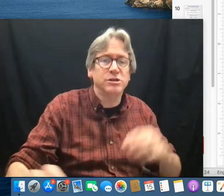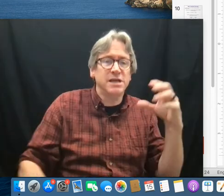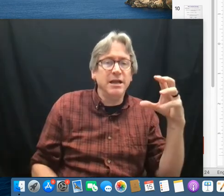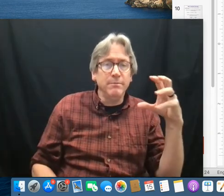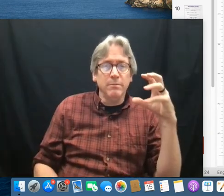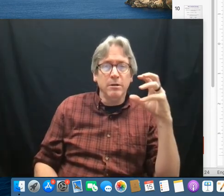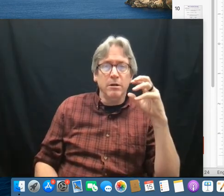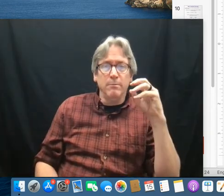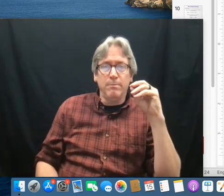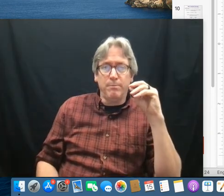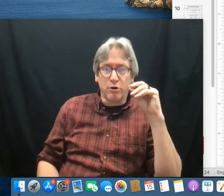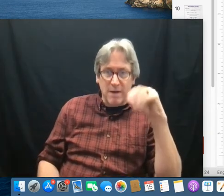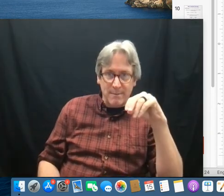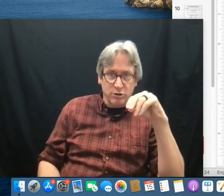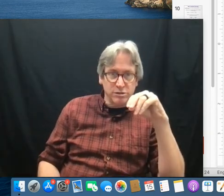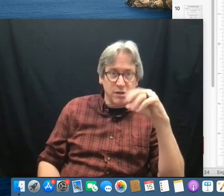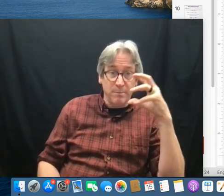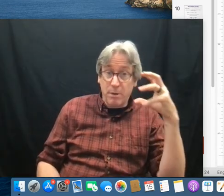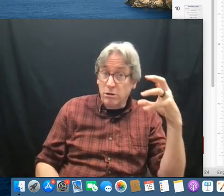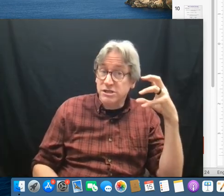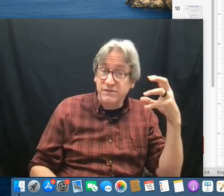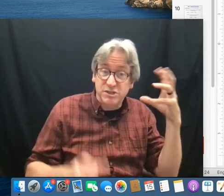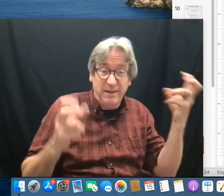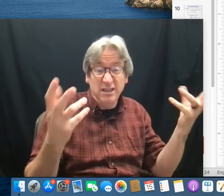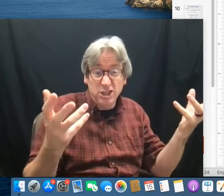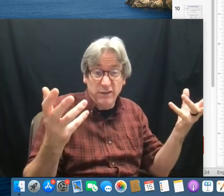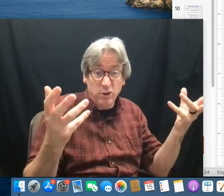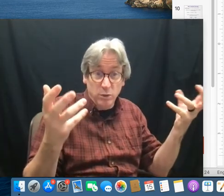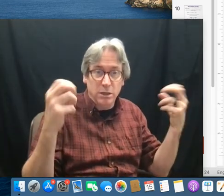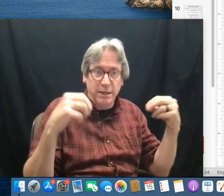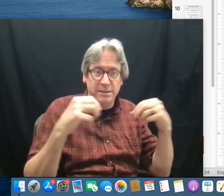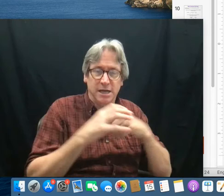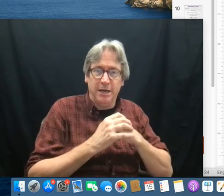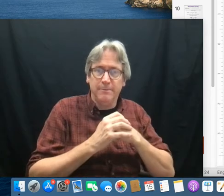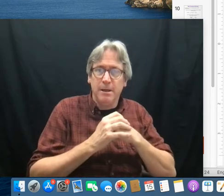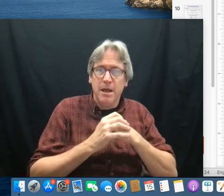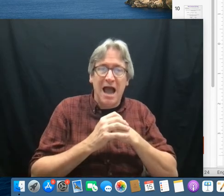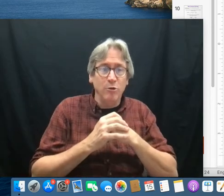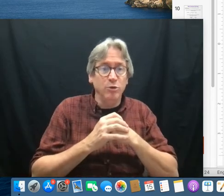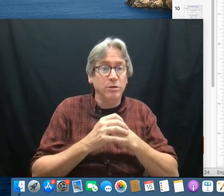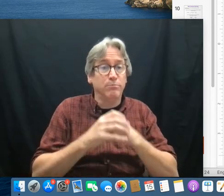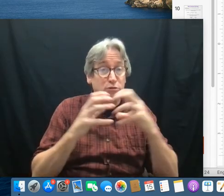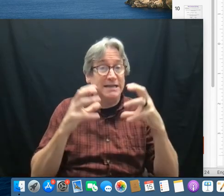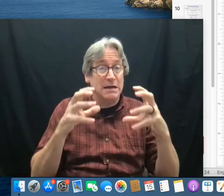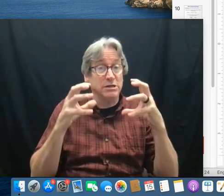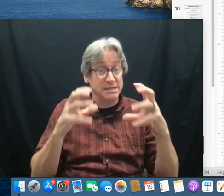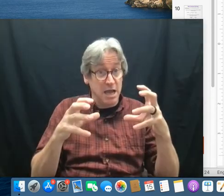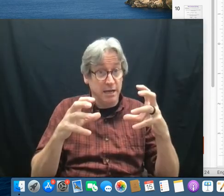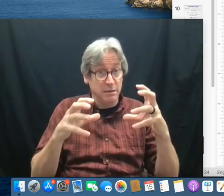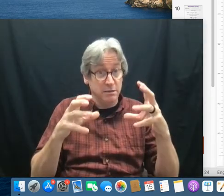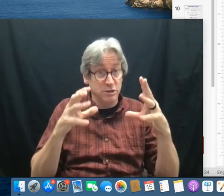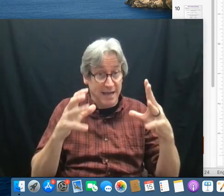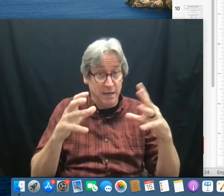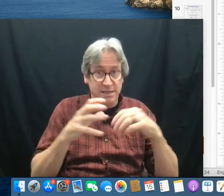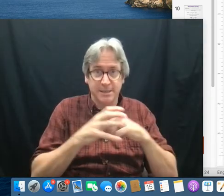You don't have enough vocab, and we're not going to be in the same room that we can act stuff out quite the same. So we're just going